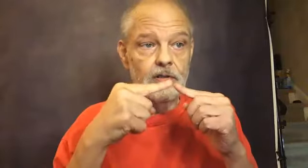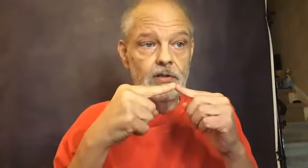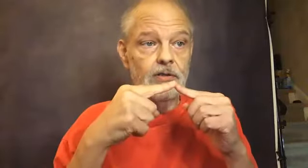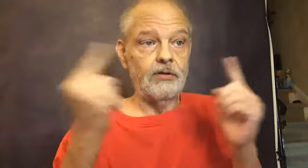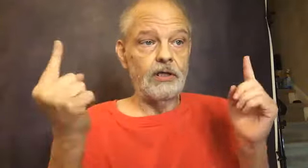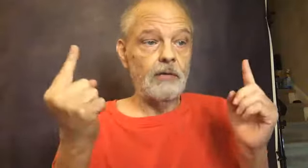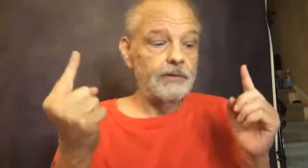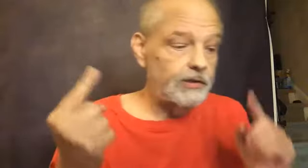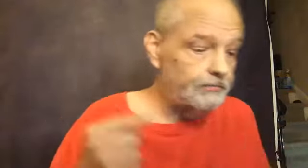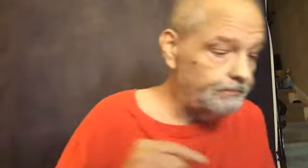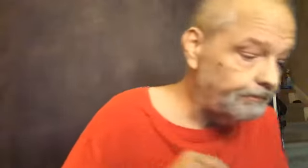Think opposite.